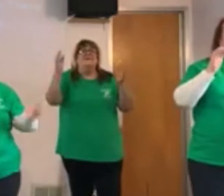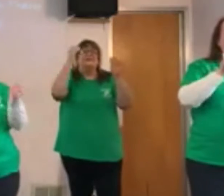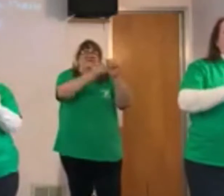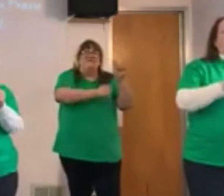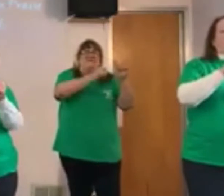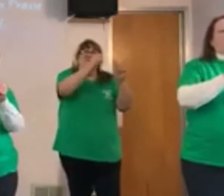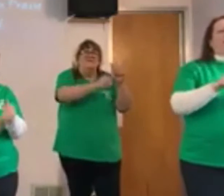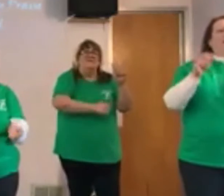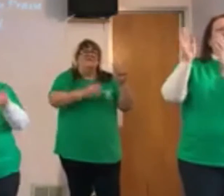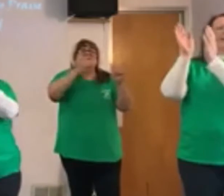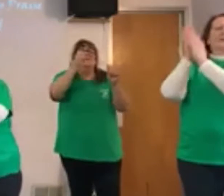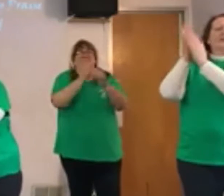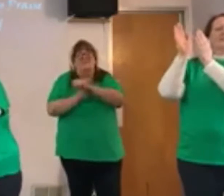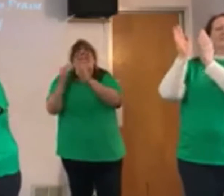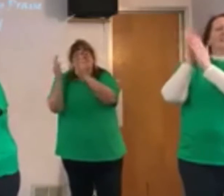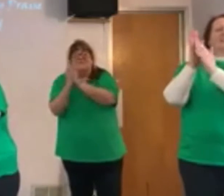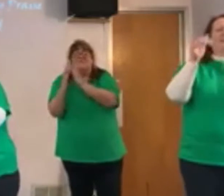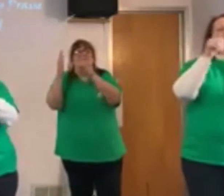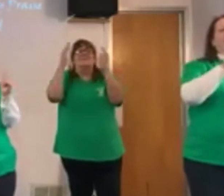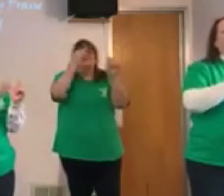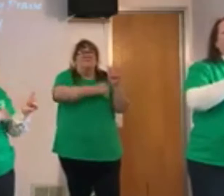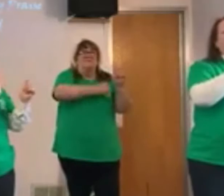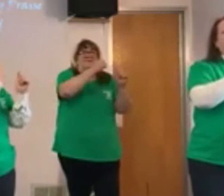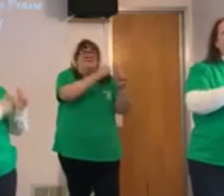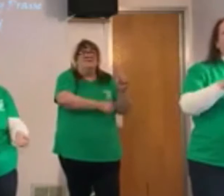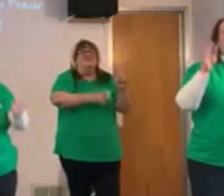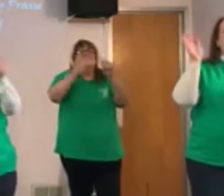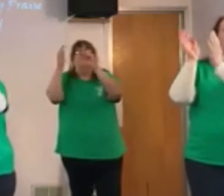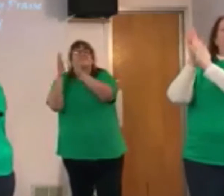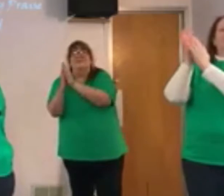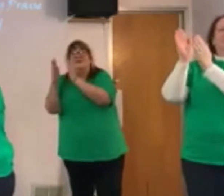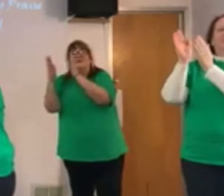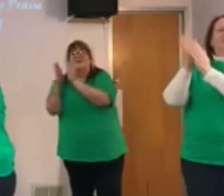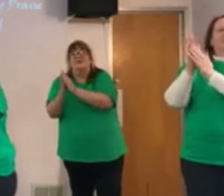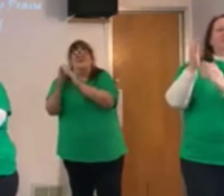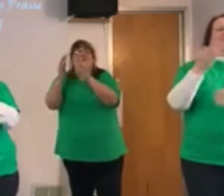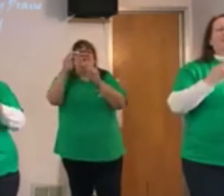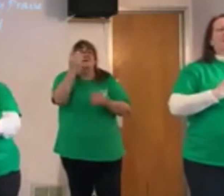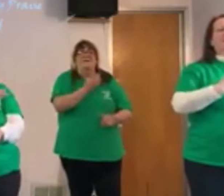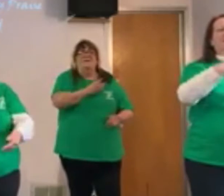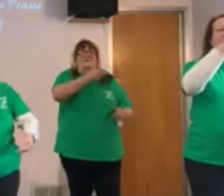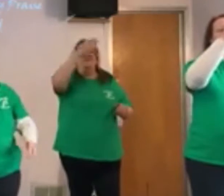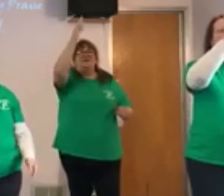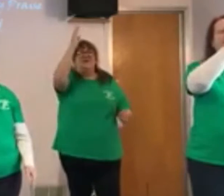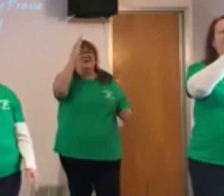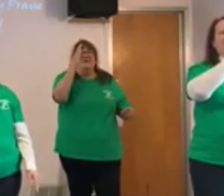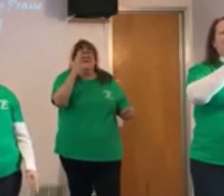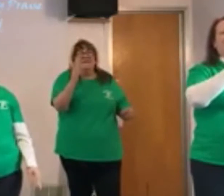Every praise is to our God.